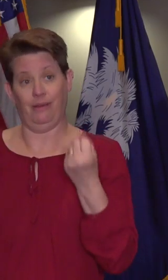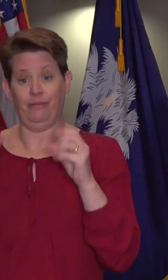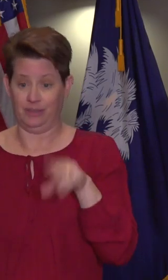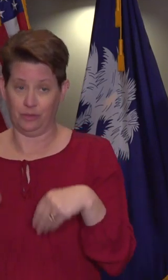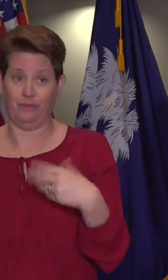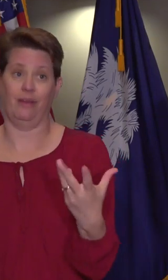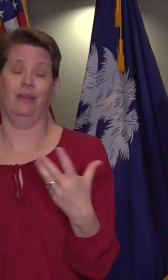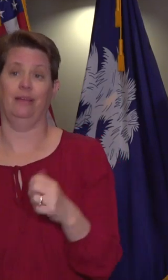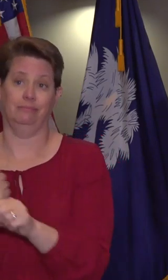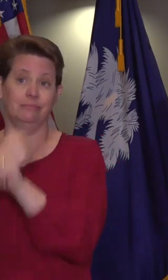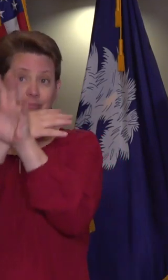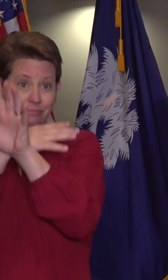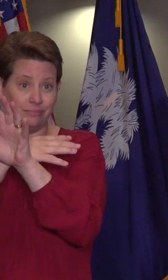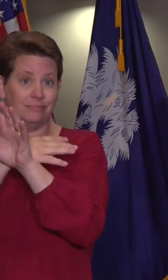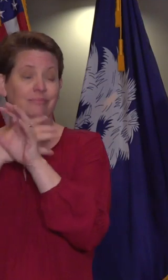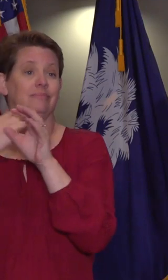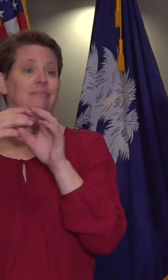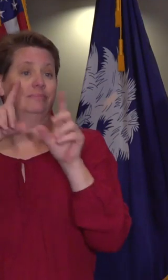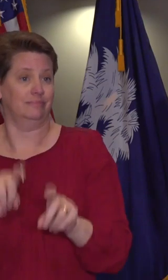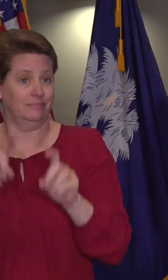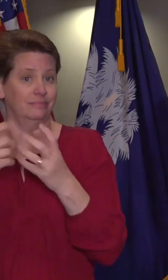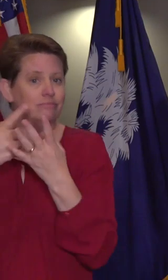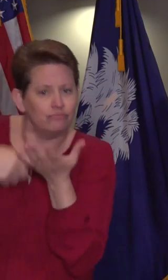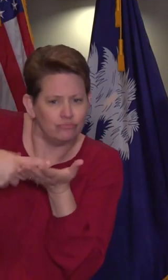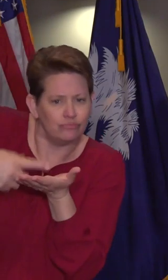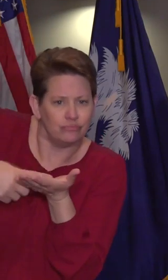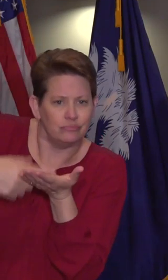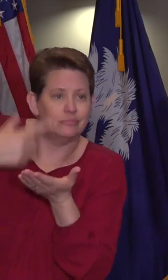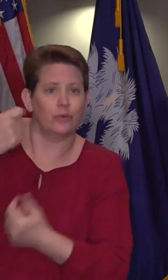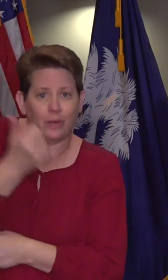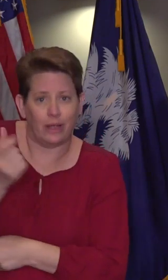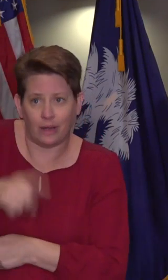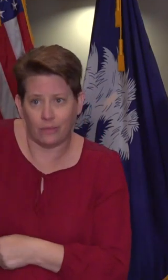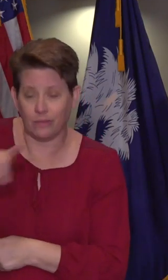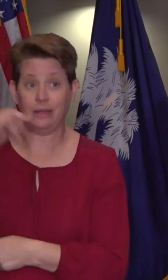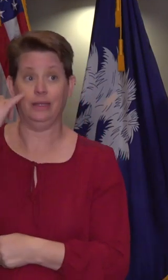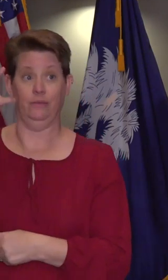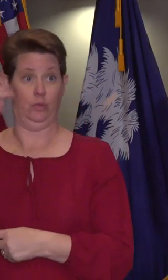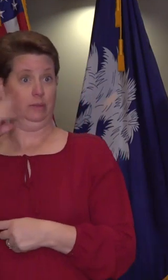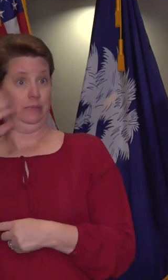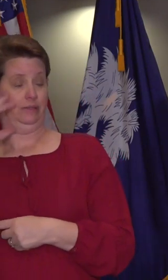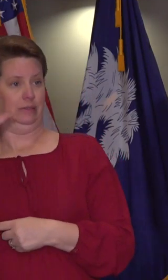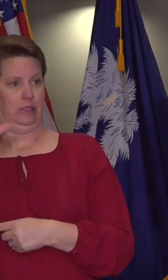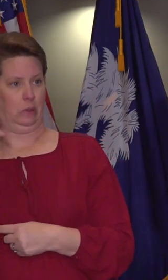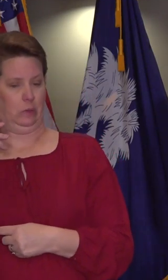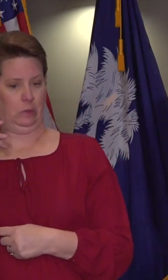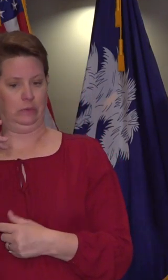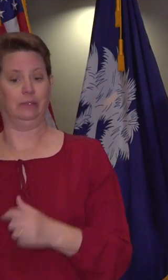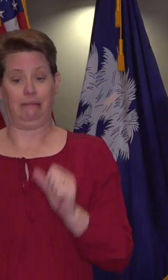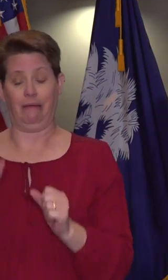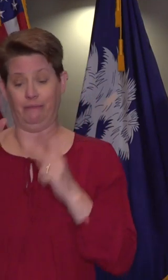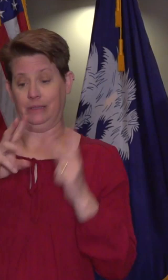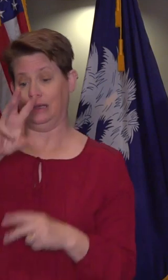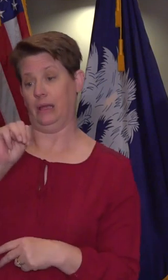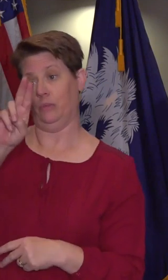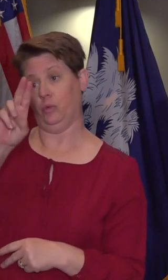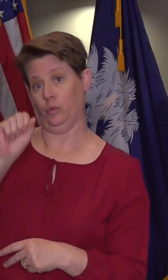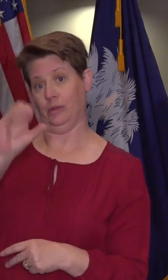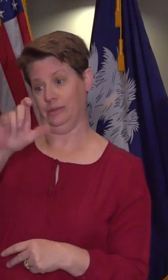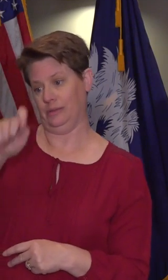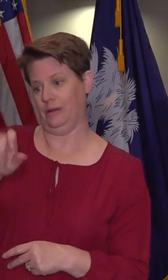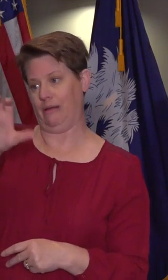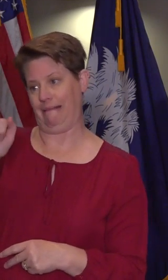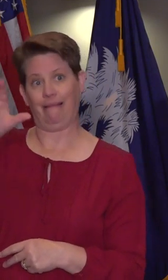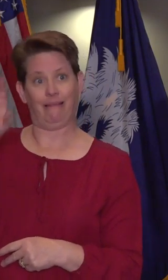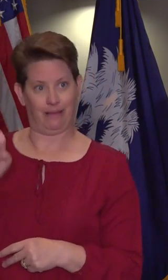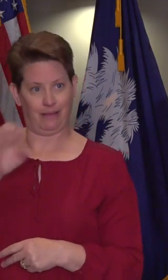telehealth screening to all South Carolinians. Anyone experiencing symptoms can visit musc.care and